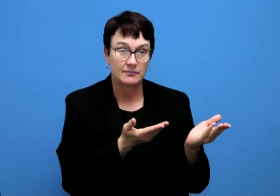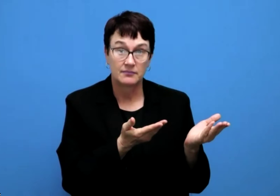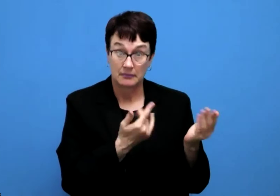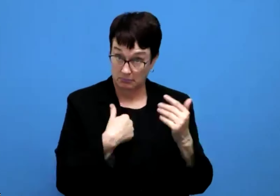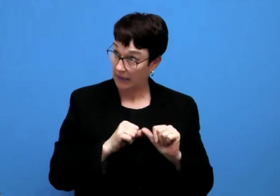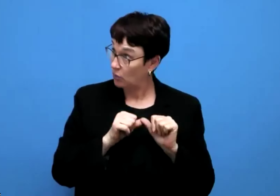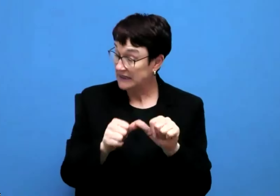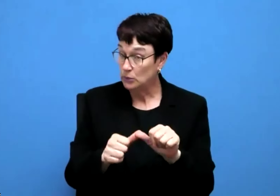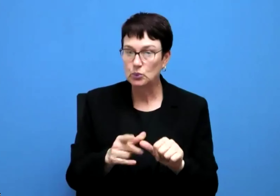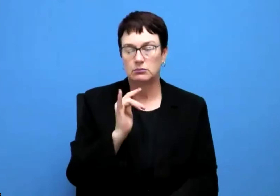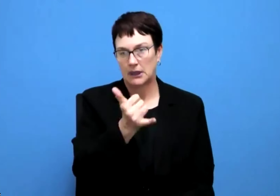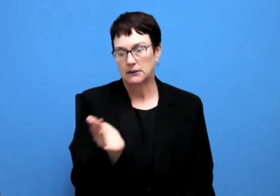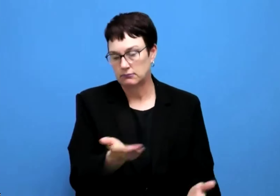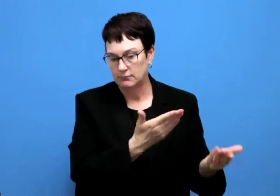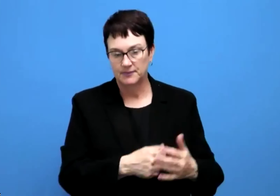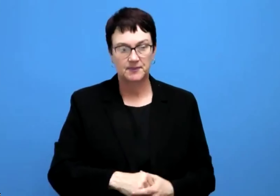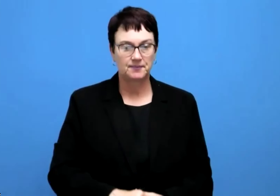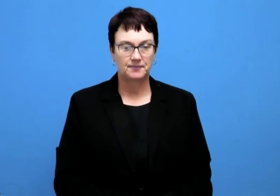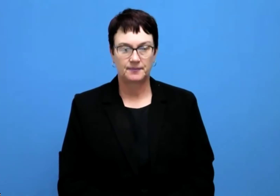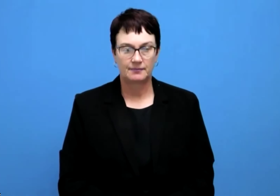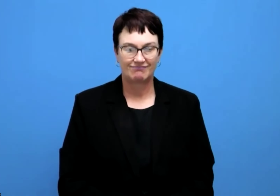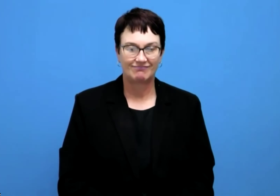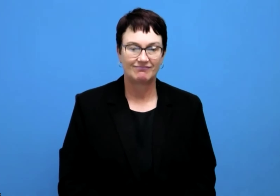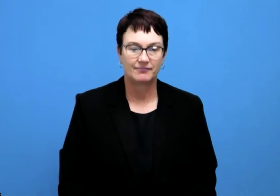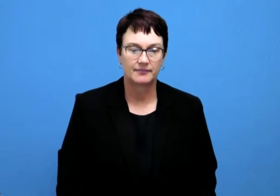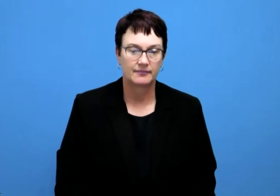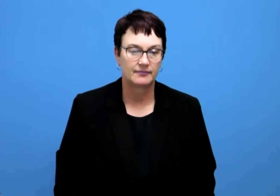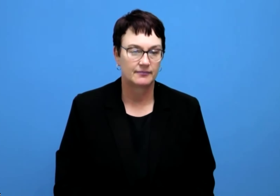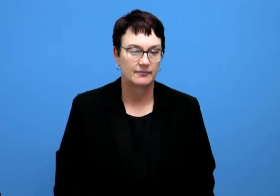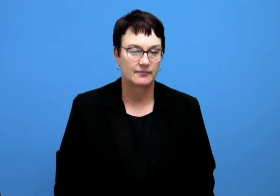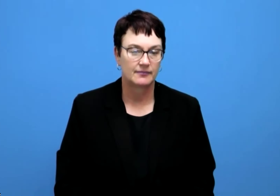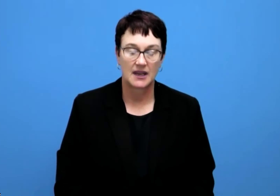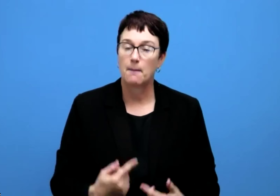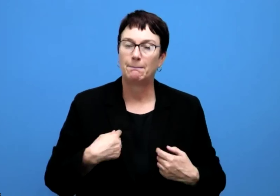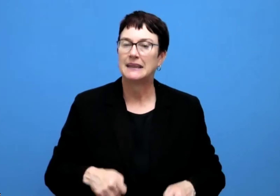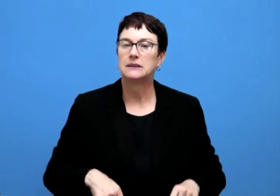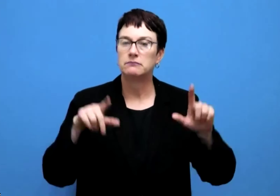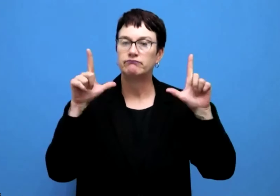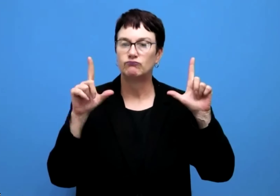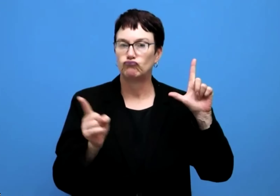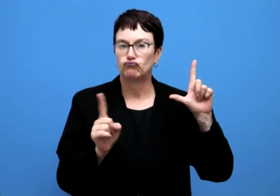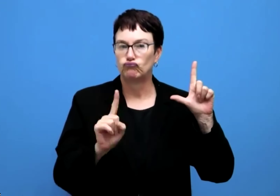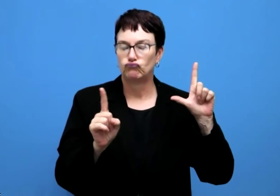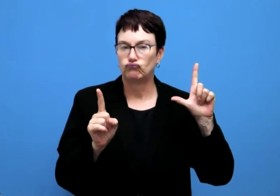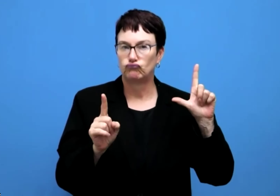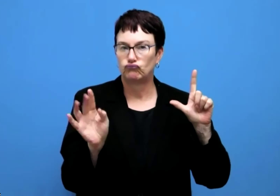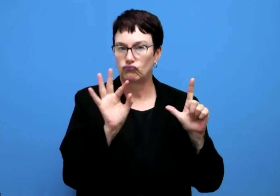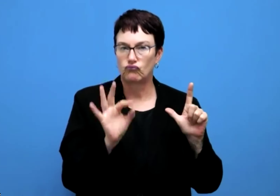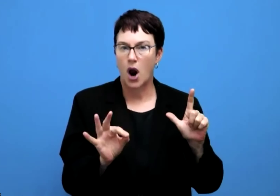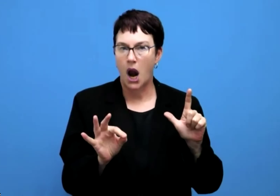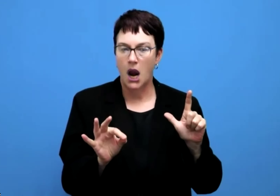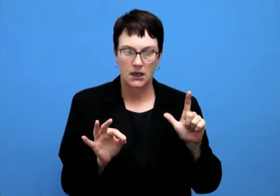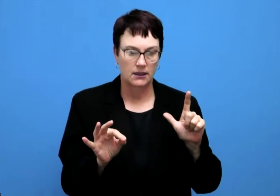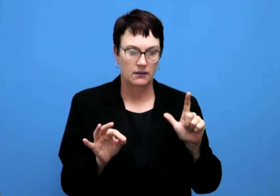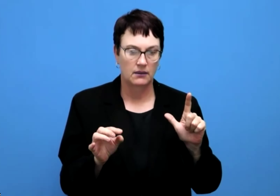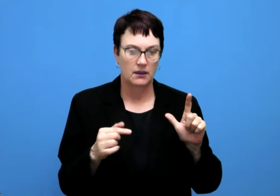Yes, please. Okay, thank you. And I won't turn my video on just because I'm concerned a little bit about the bandwidth, but I'm really glad you